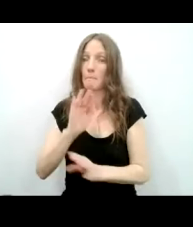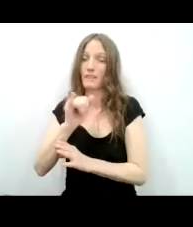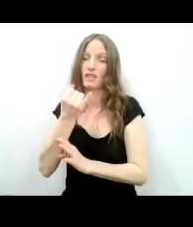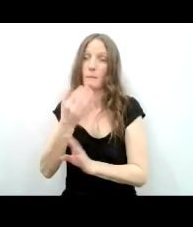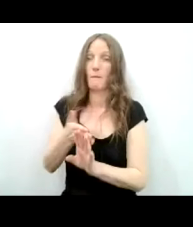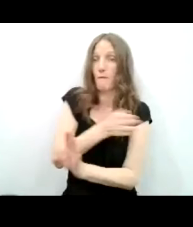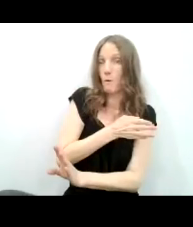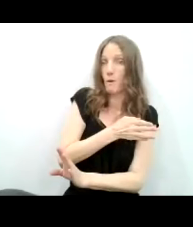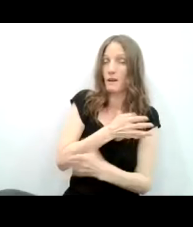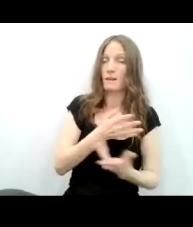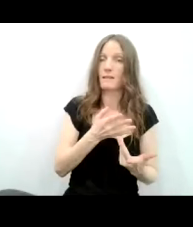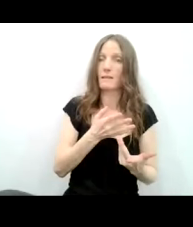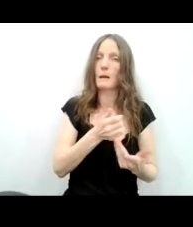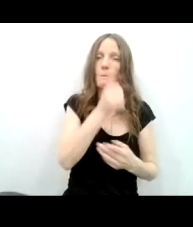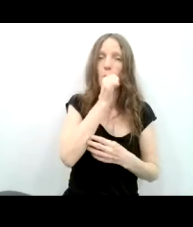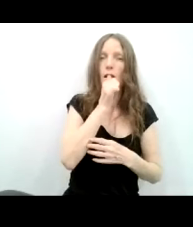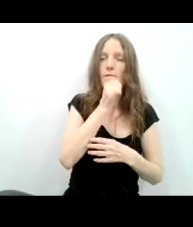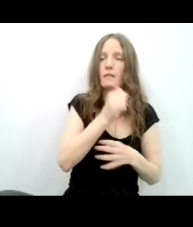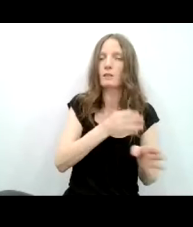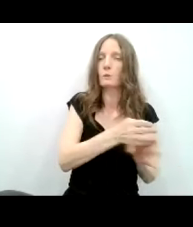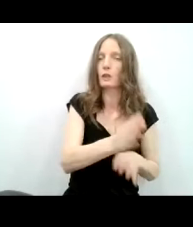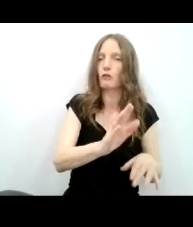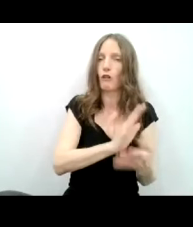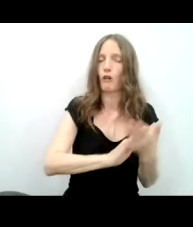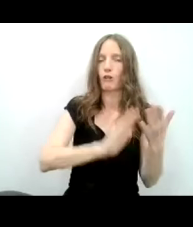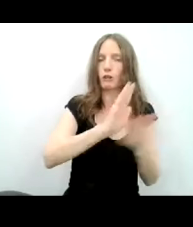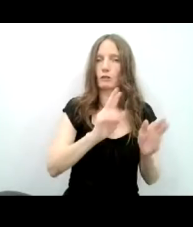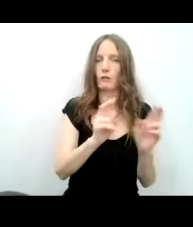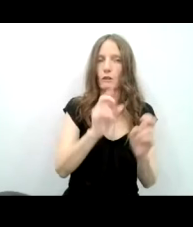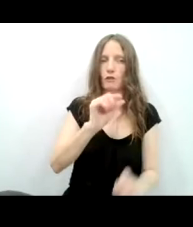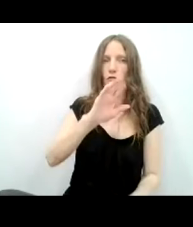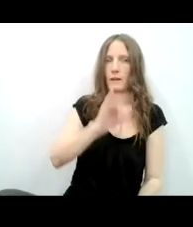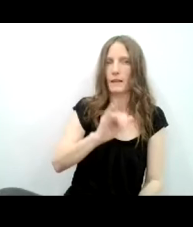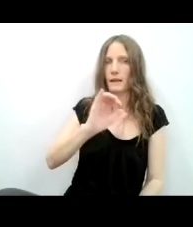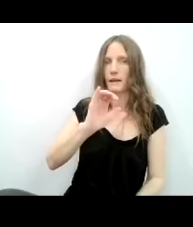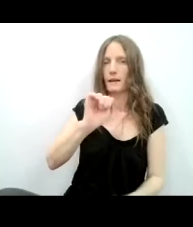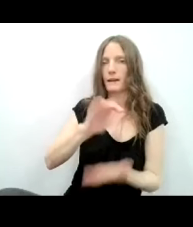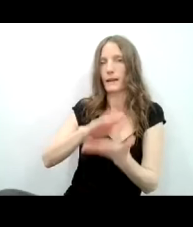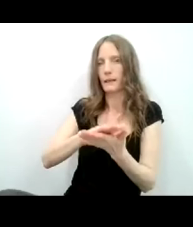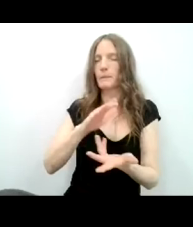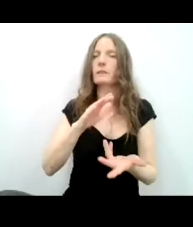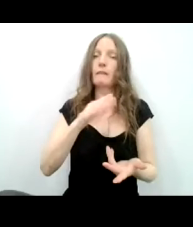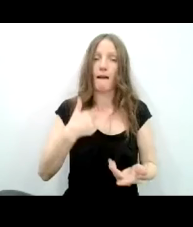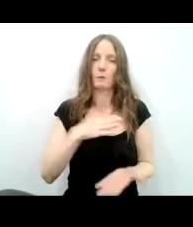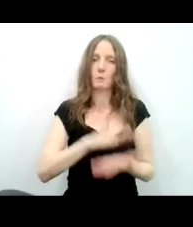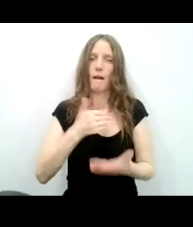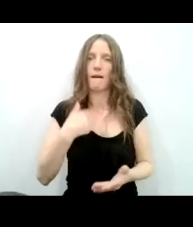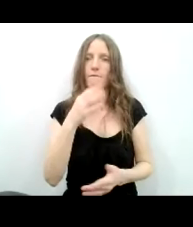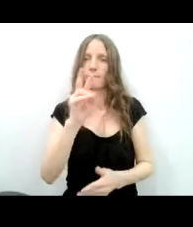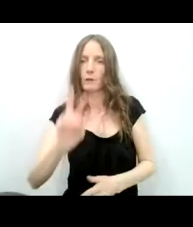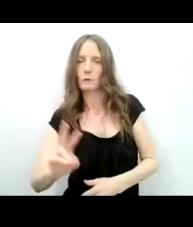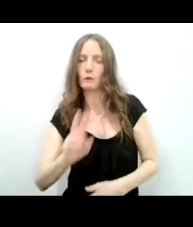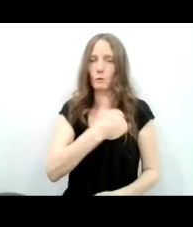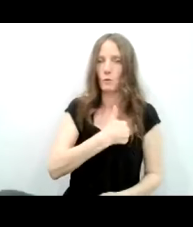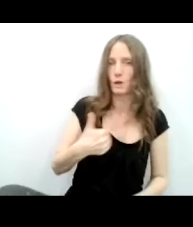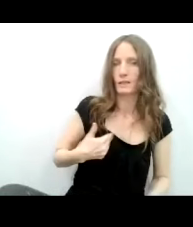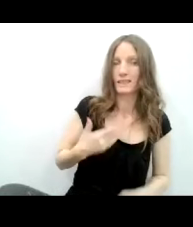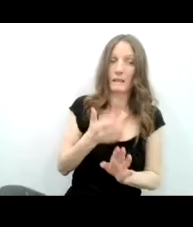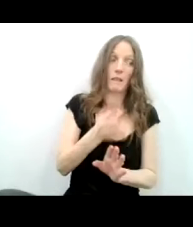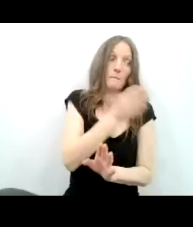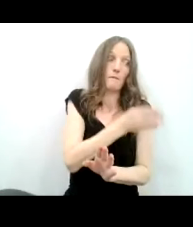a private career college called RED Academy that got schools in Vancouver and Toronto. And before that, I was working at UBC